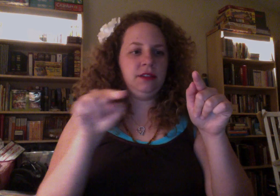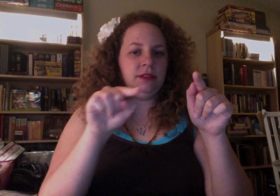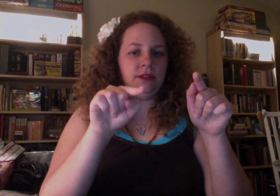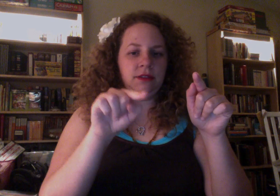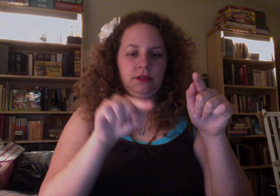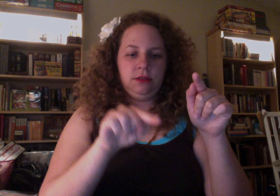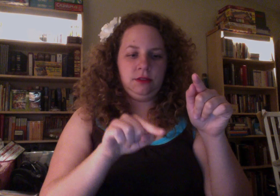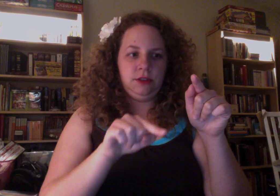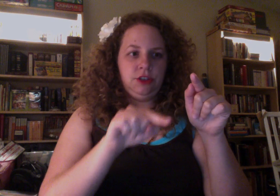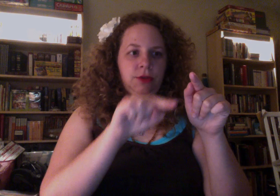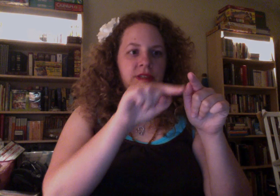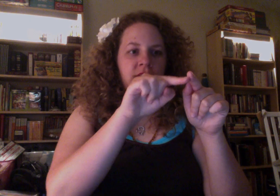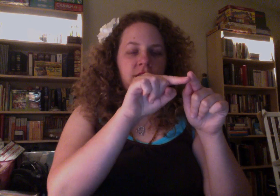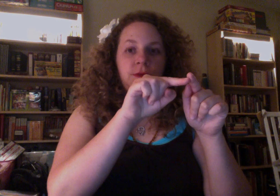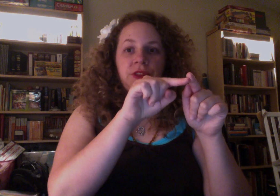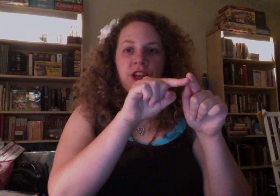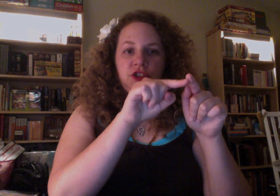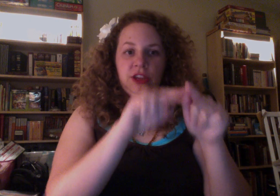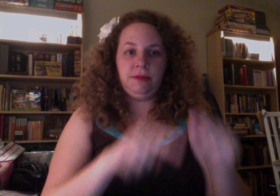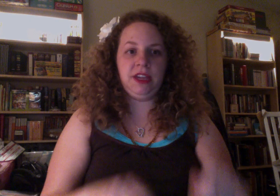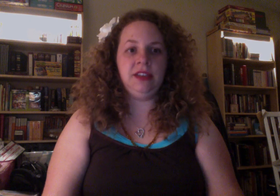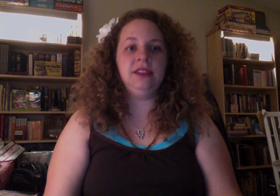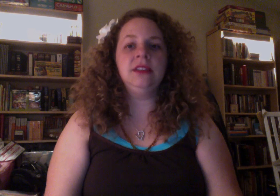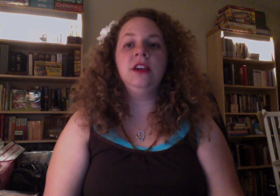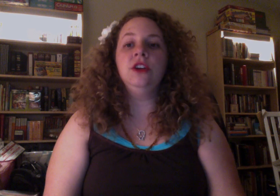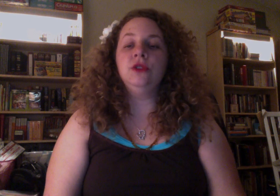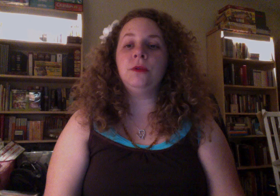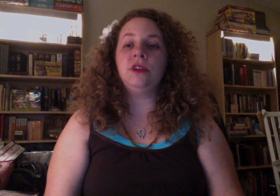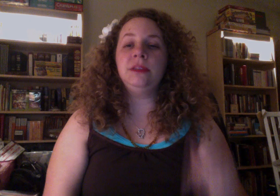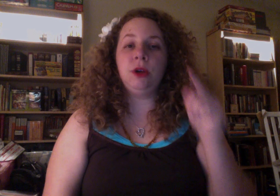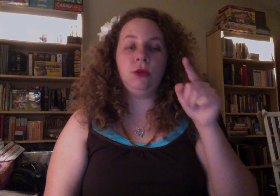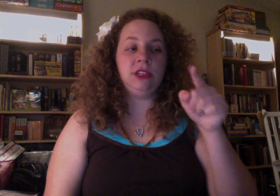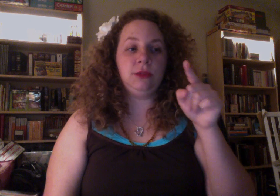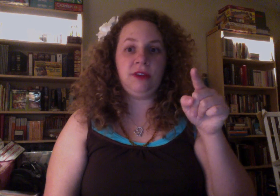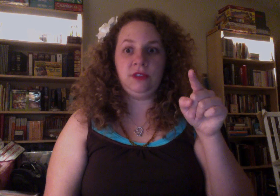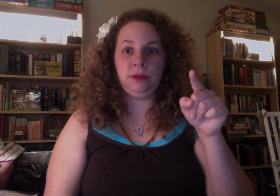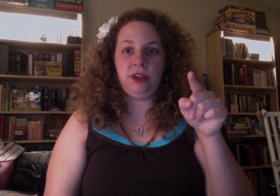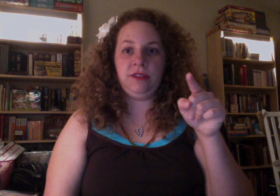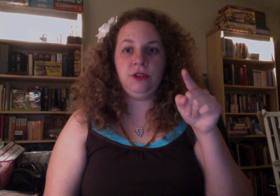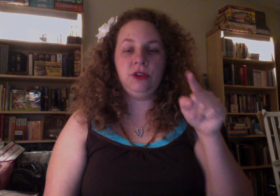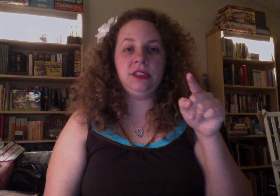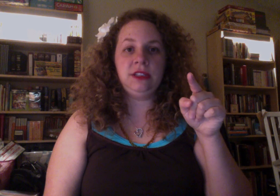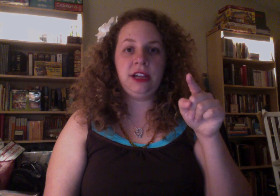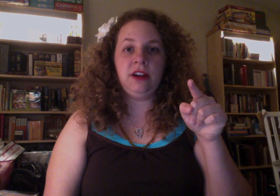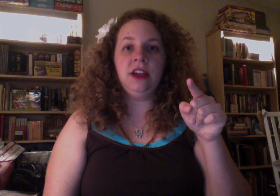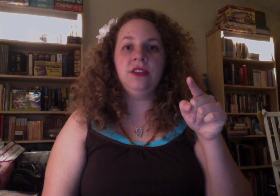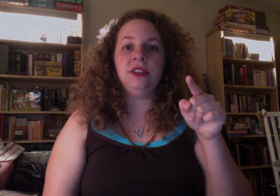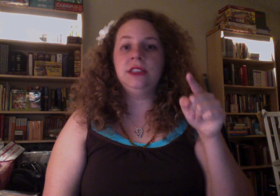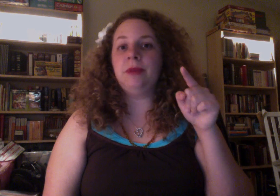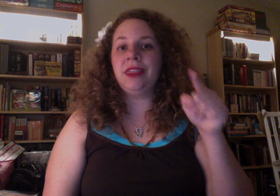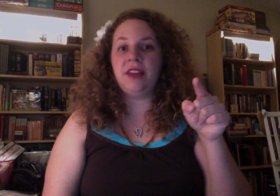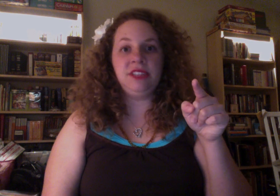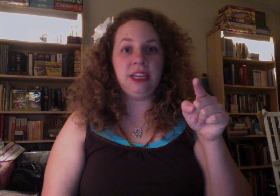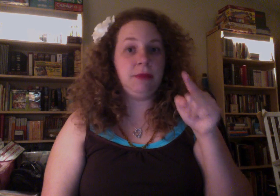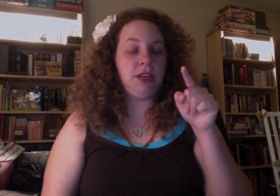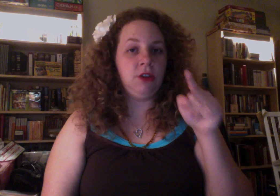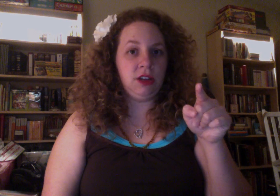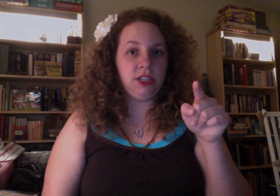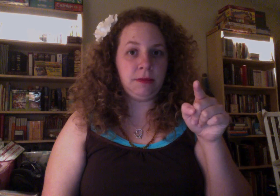eyes to show exactly what that shape is. So I'm going to be holding the reference point. If you notice here, this is my left hand, my non-dominant